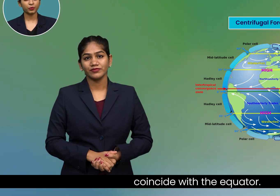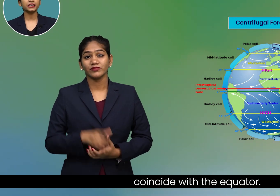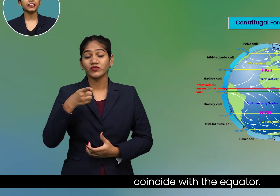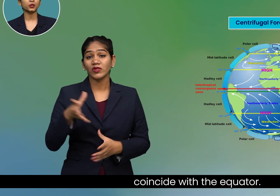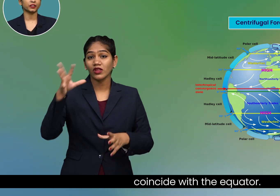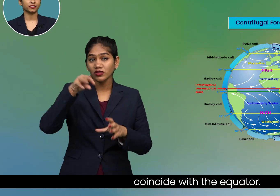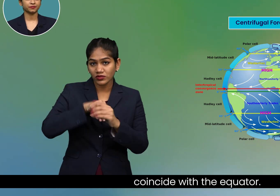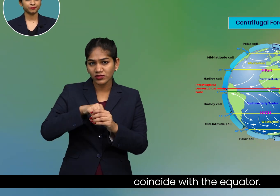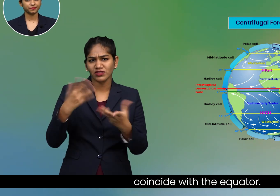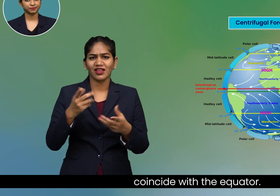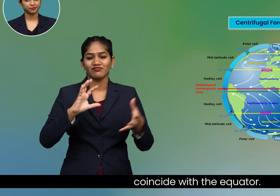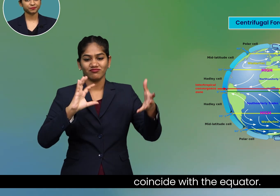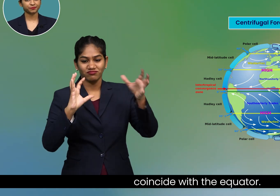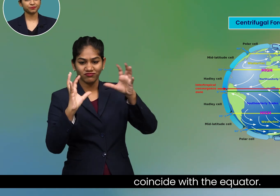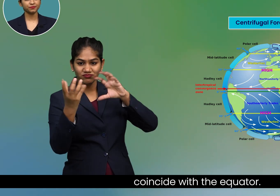coincide with the equator.